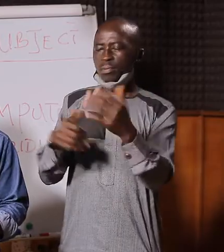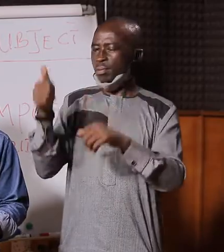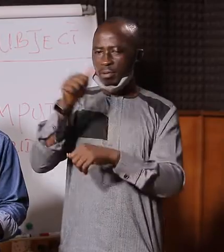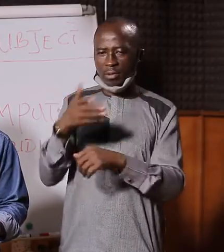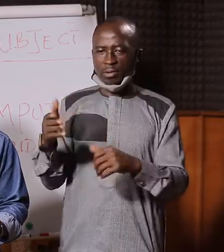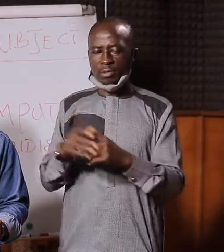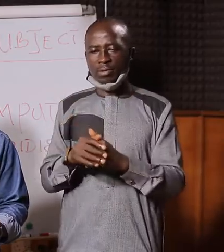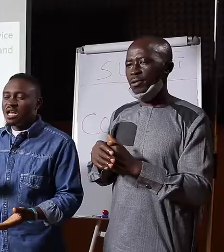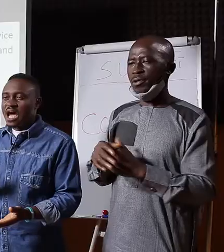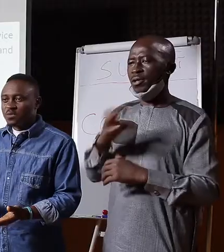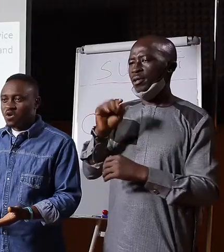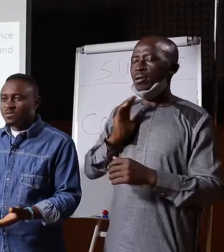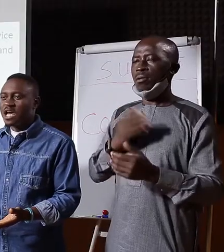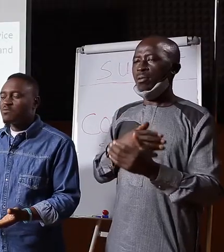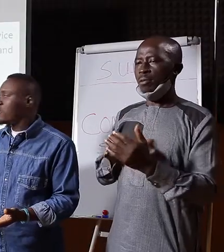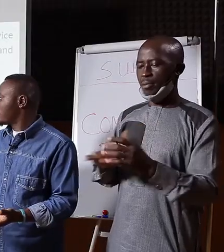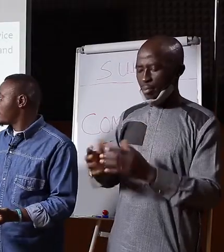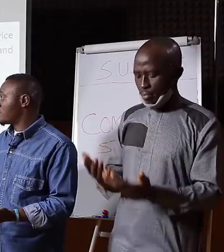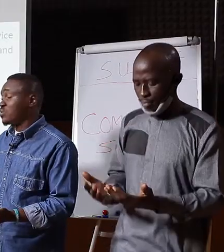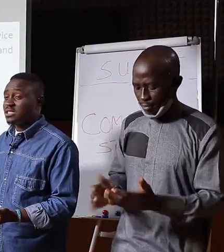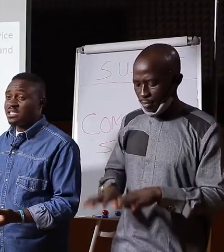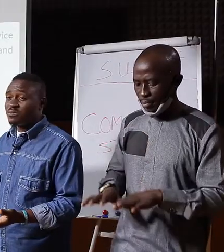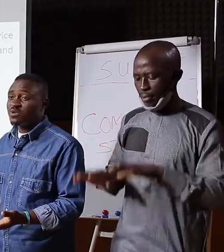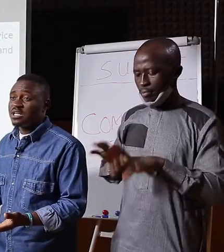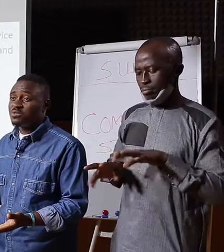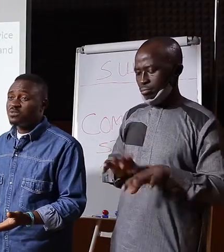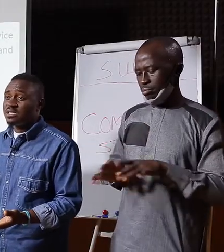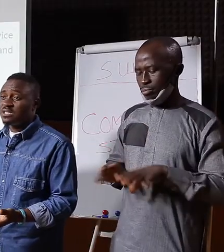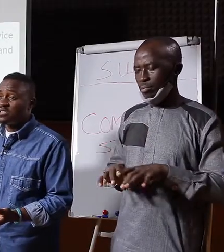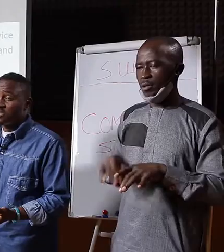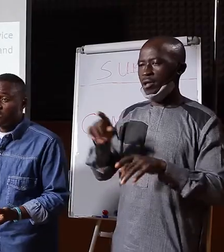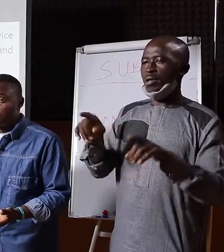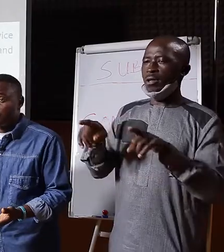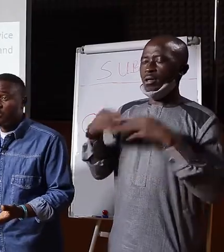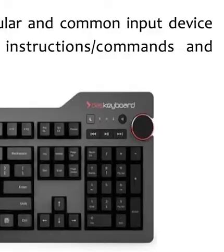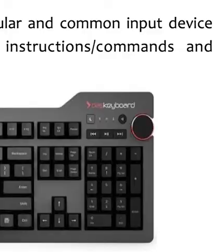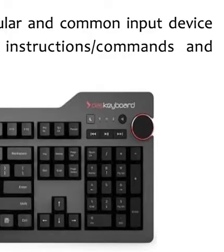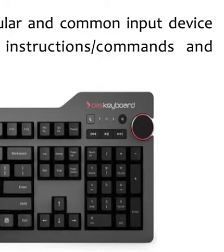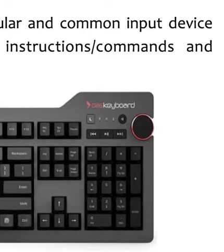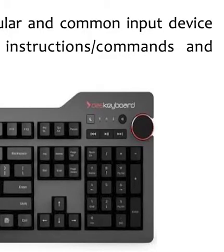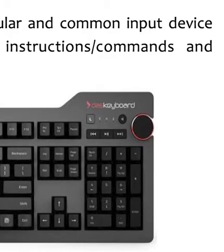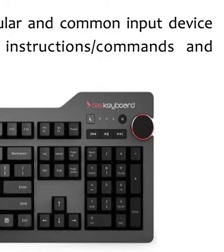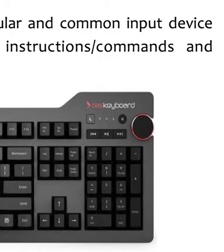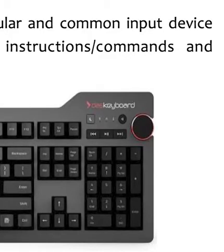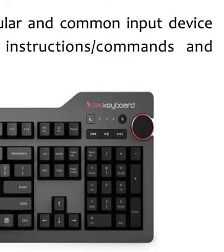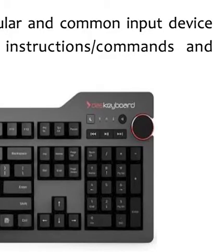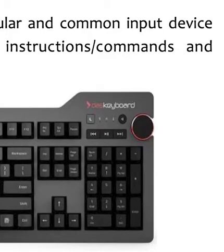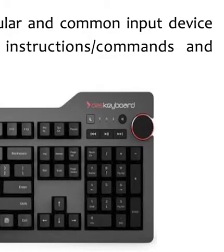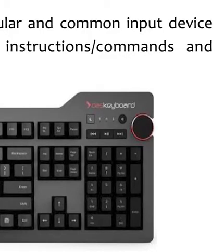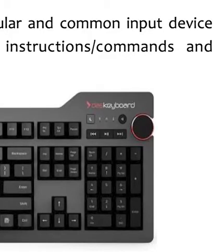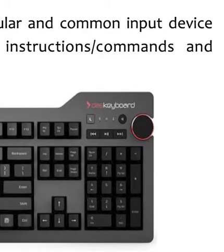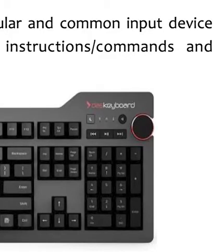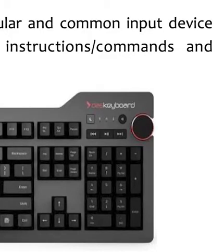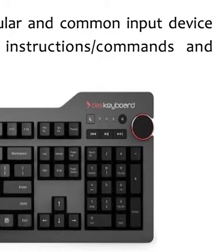devices. Then our laptops have what we refer to as keyboard, and you could see just the picture there. And this keyboard